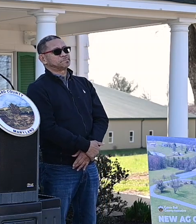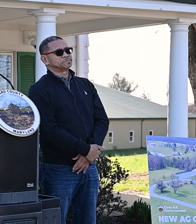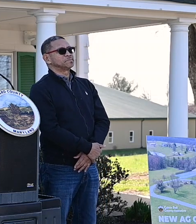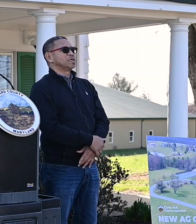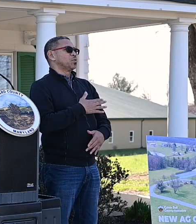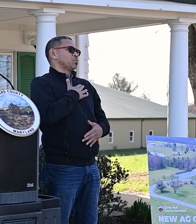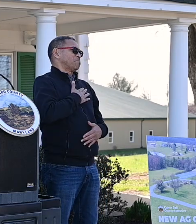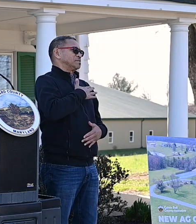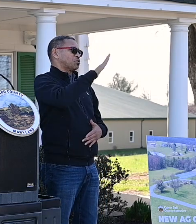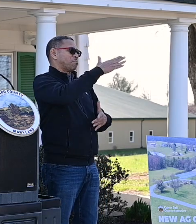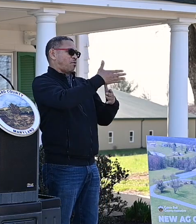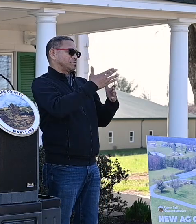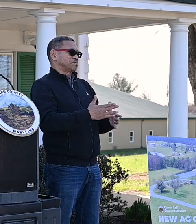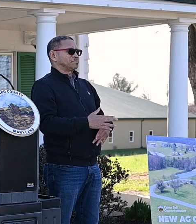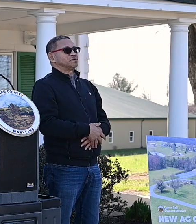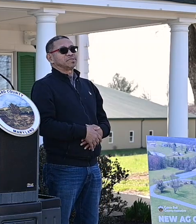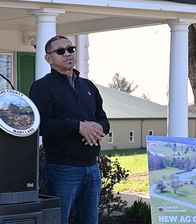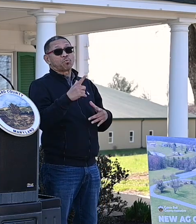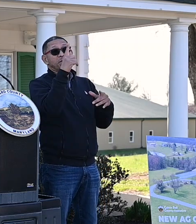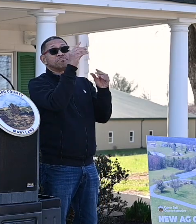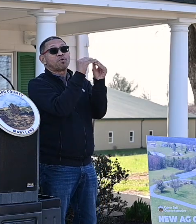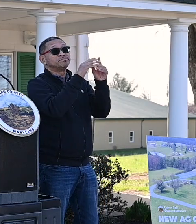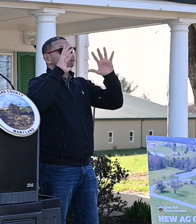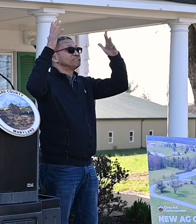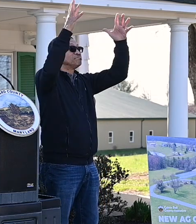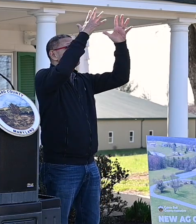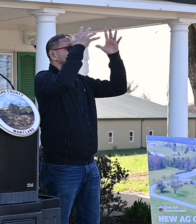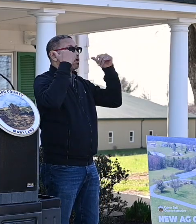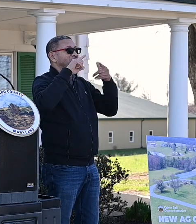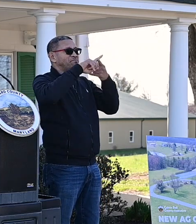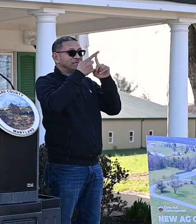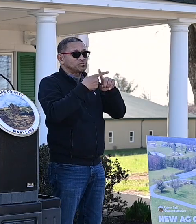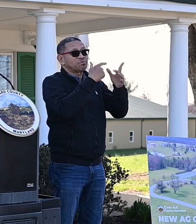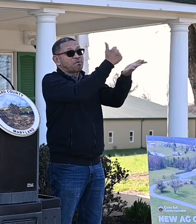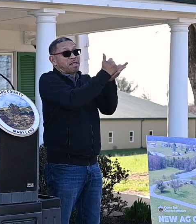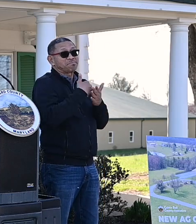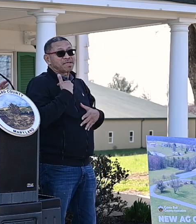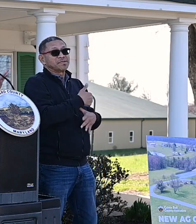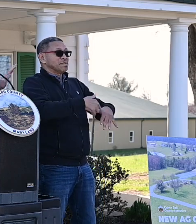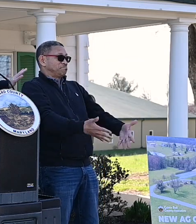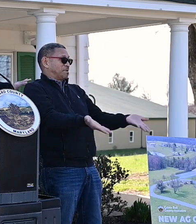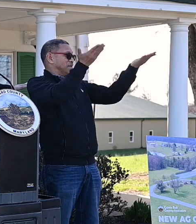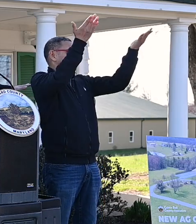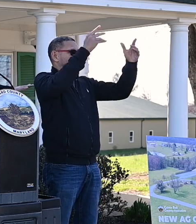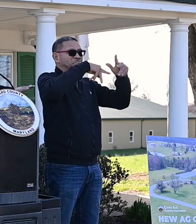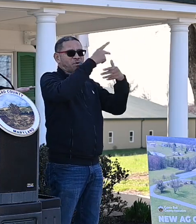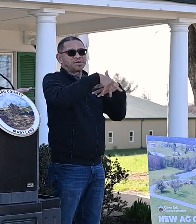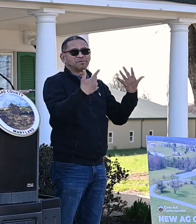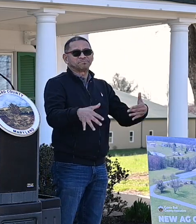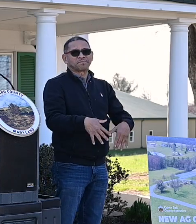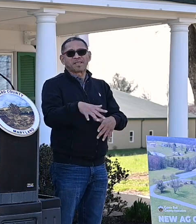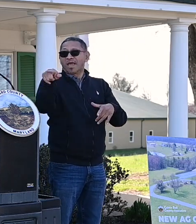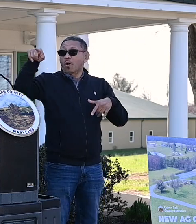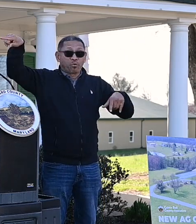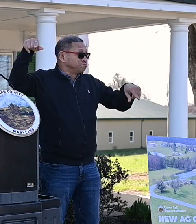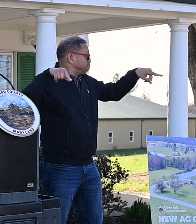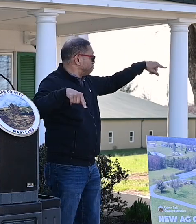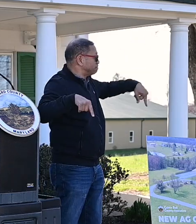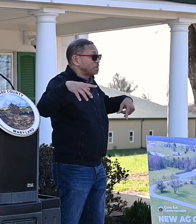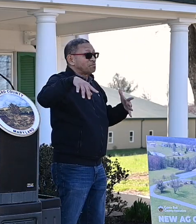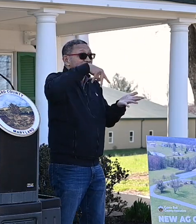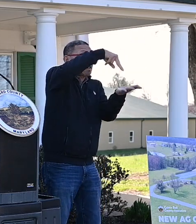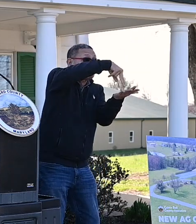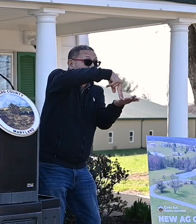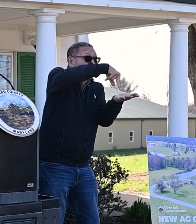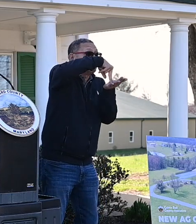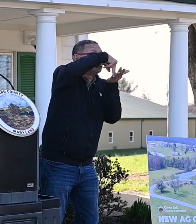We appreciate your partnership. Can we get one more round of applause for our friends that have helped us out by standing the whole program, holding the boards?